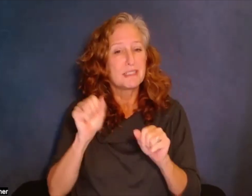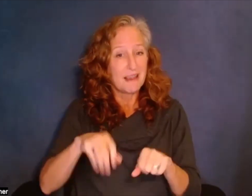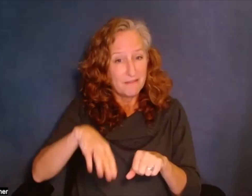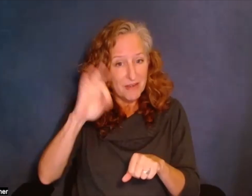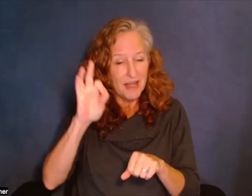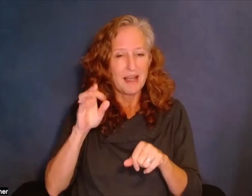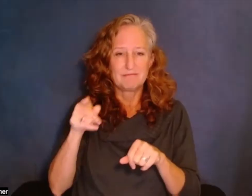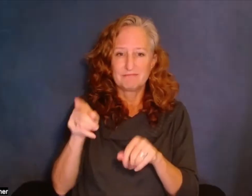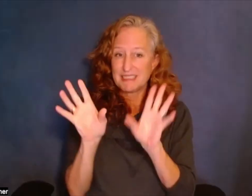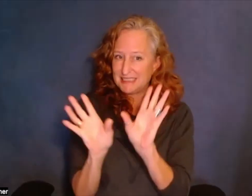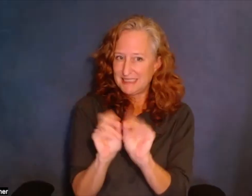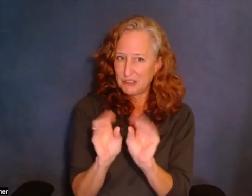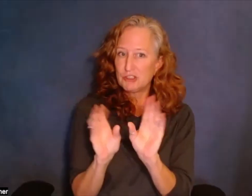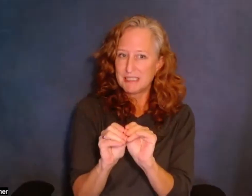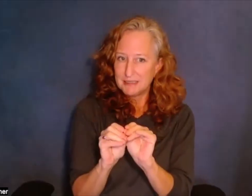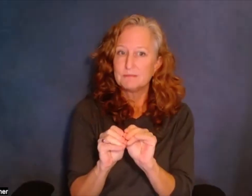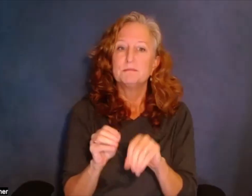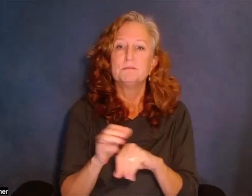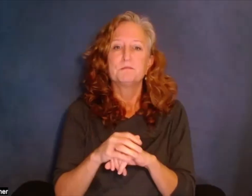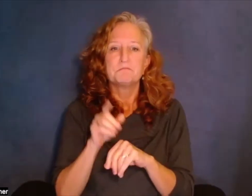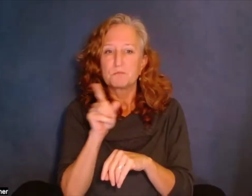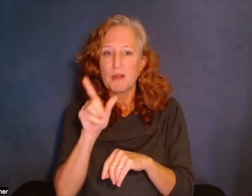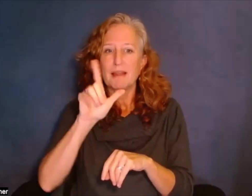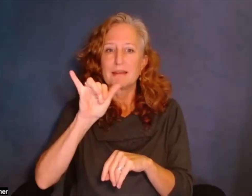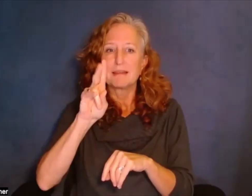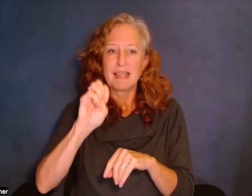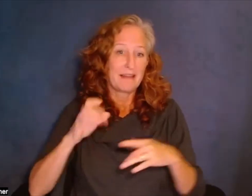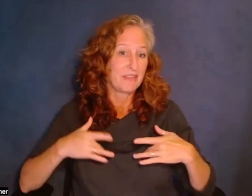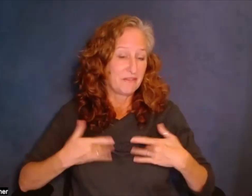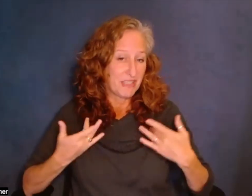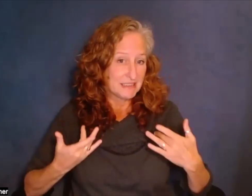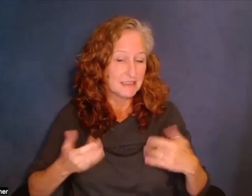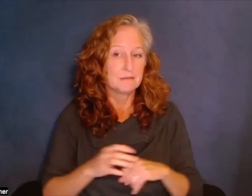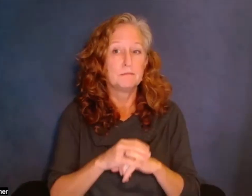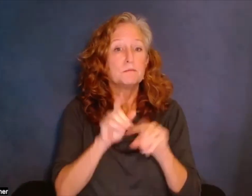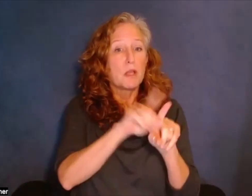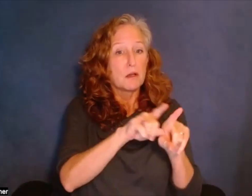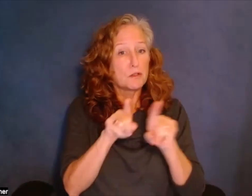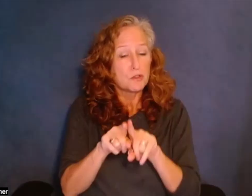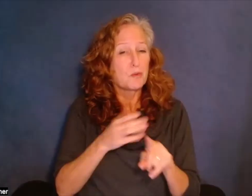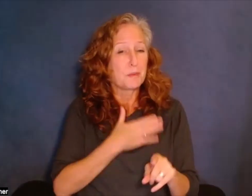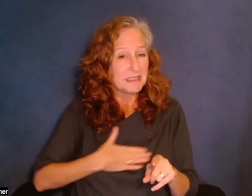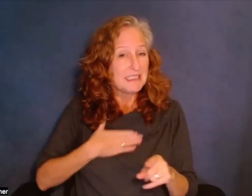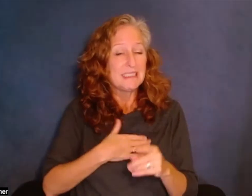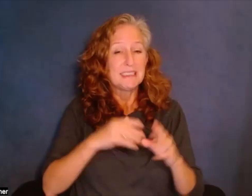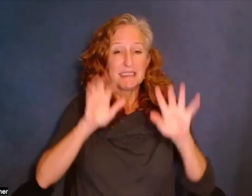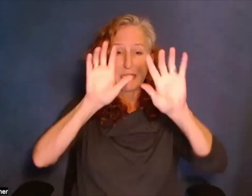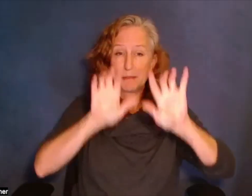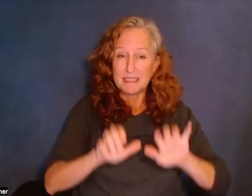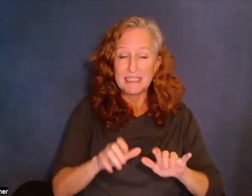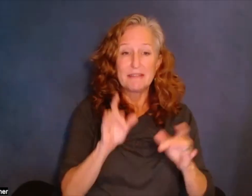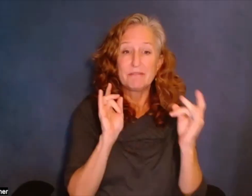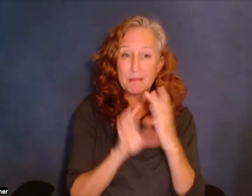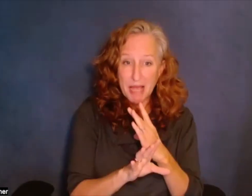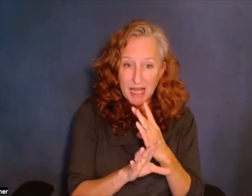And I do recommend using both of those because we've found that screen readers and embedded alt text seem to be